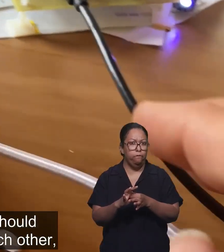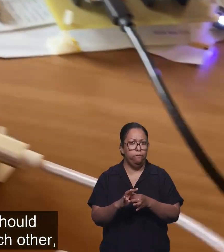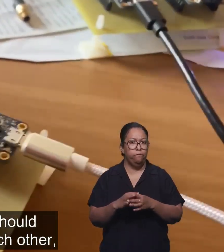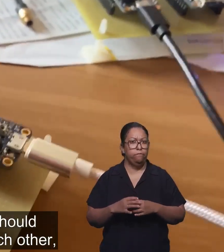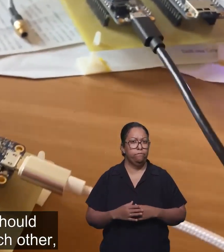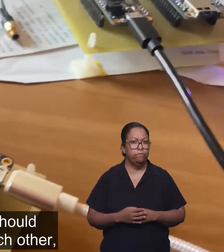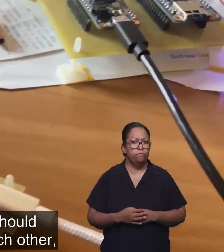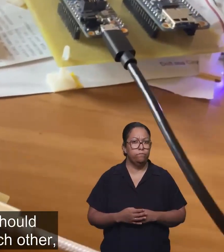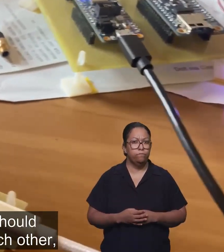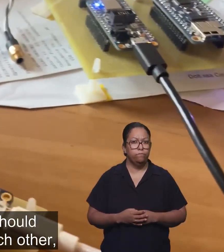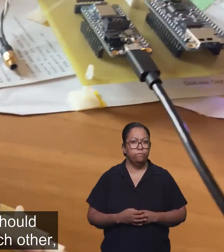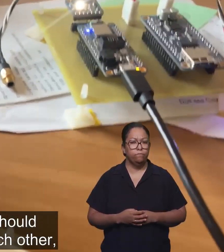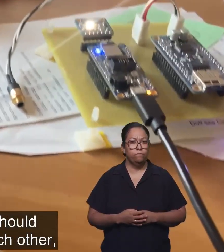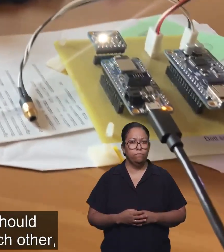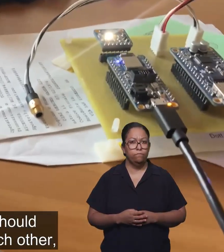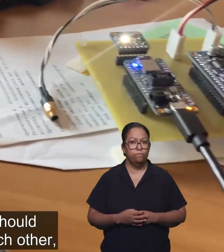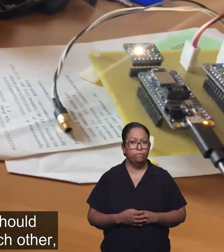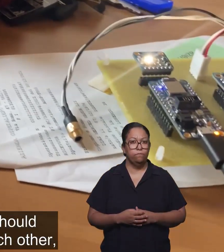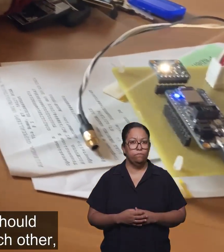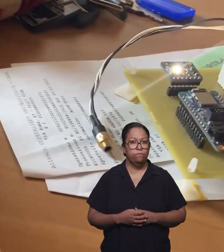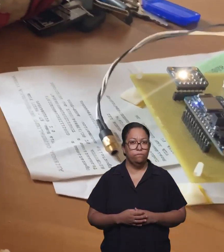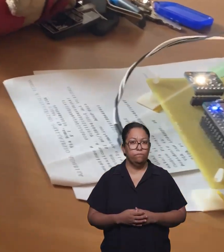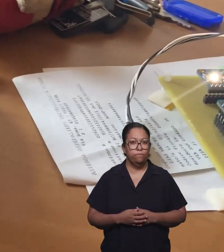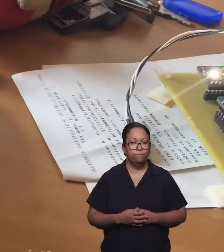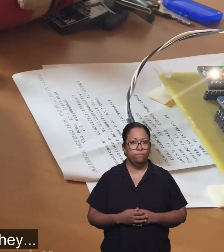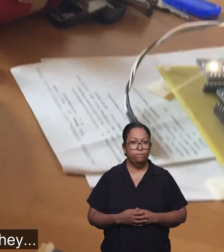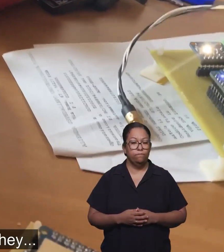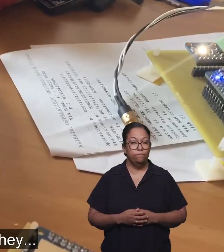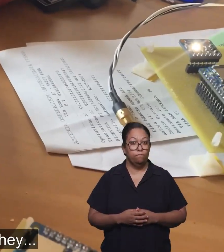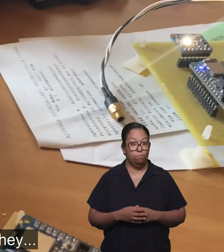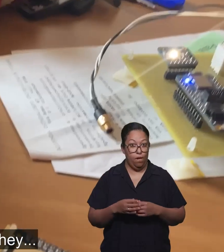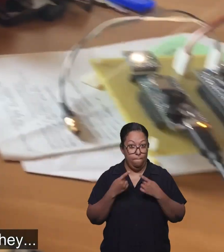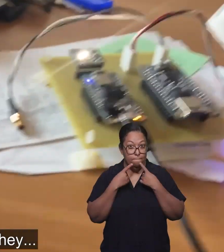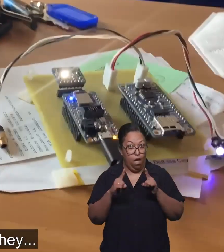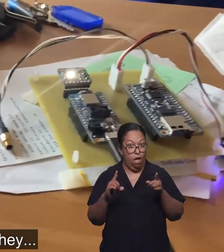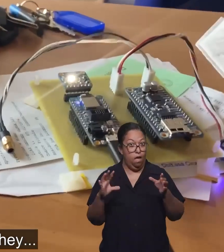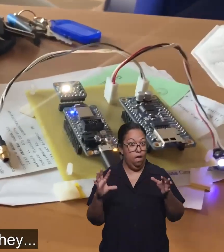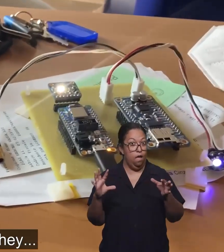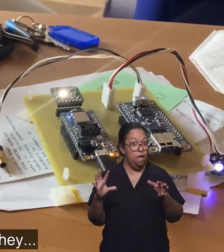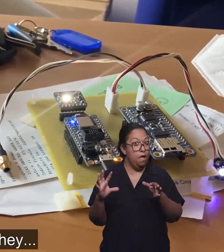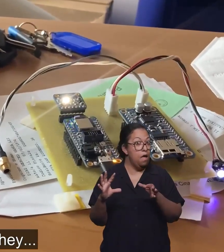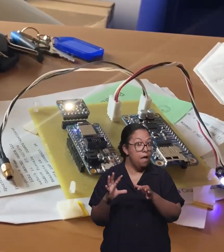They should search for each other, and once they